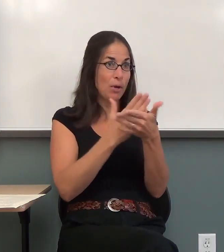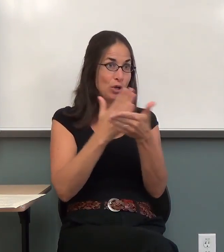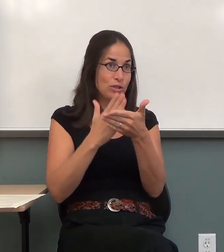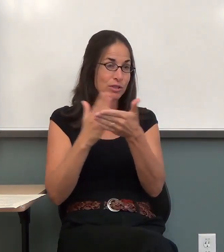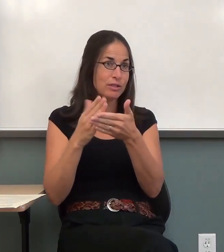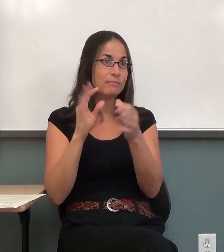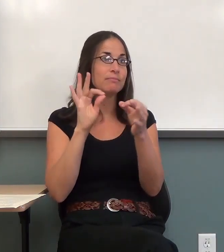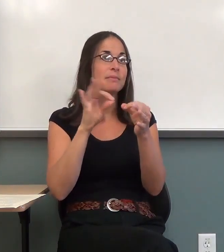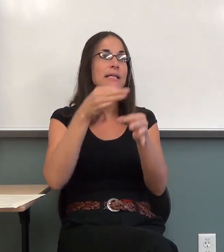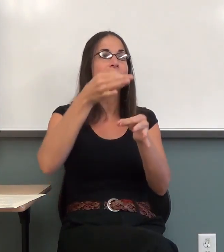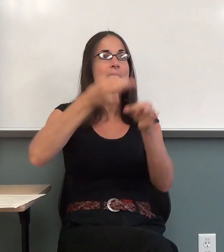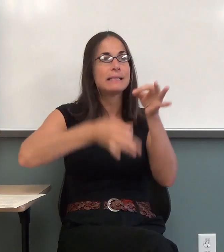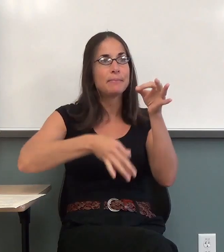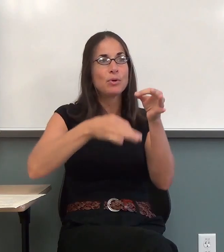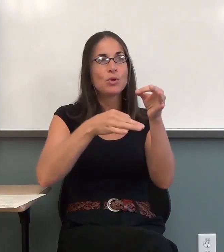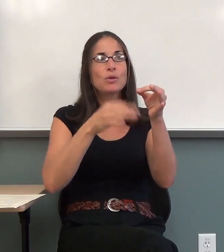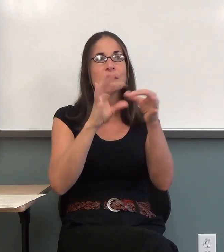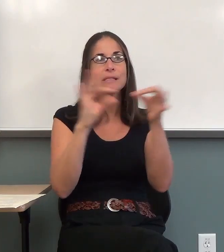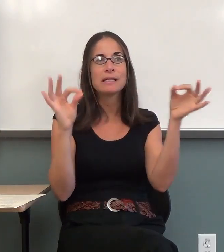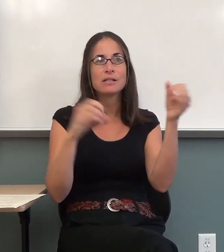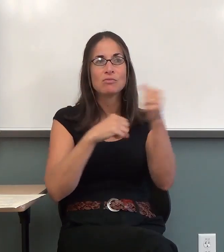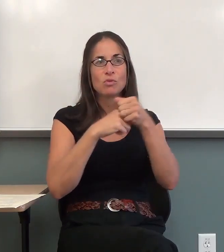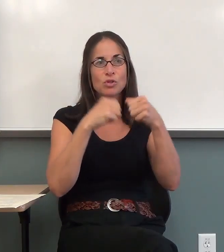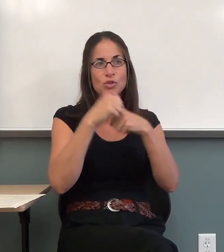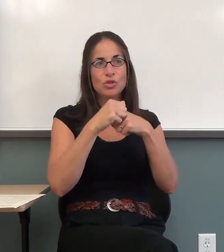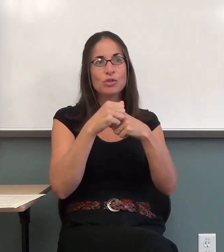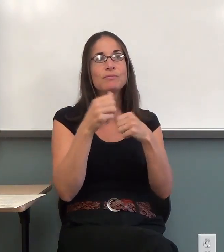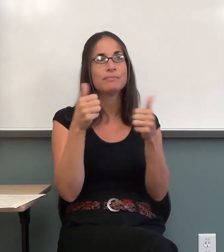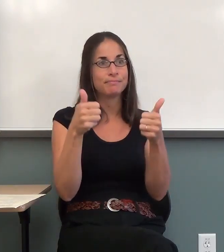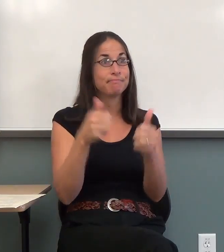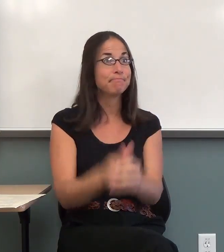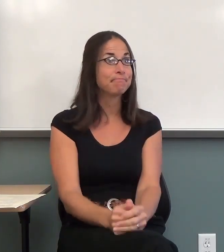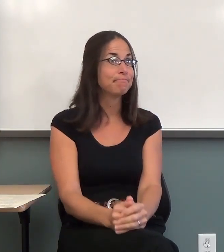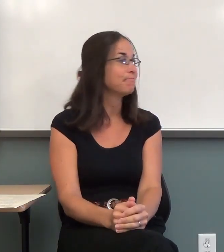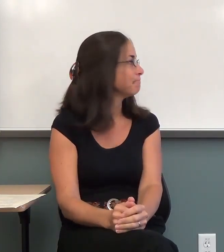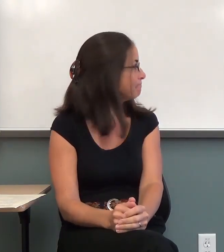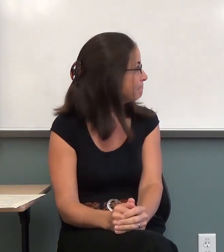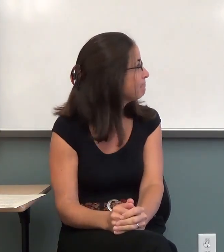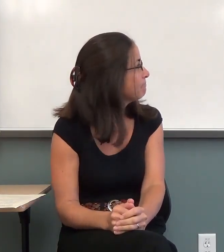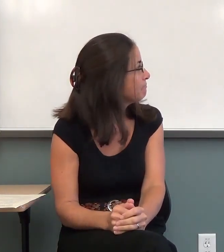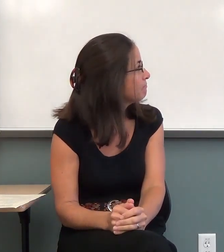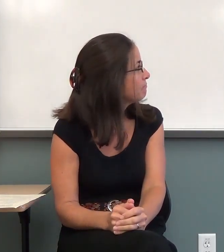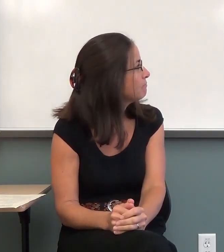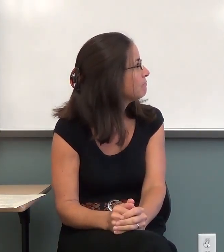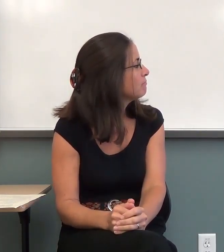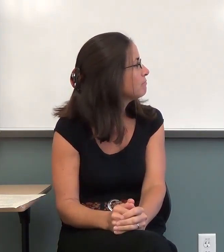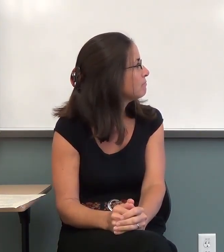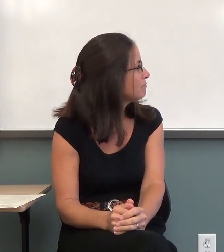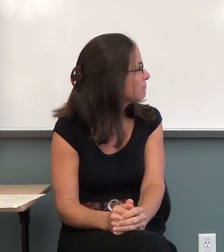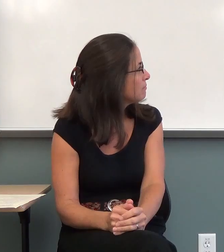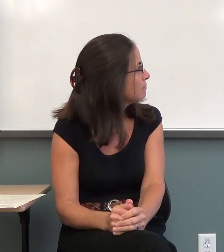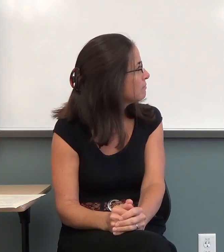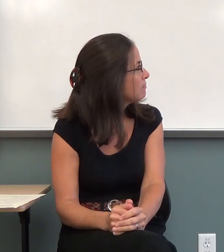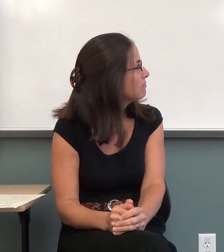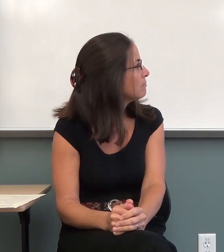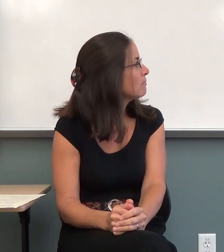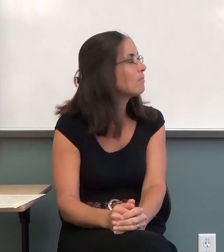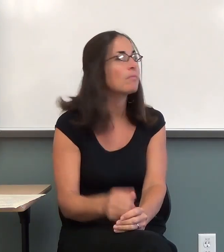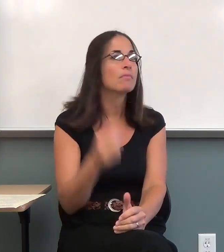simple sentence structure. We studied this a little bit. And that's important because